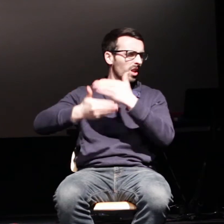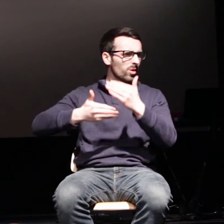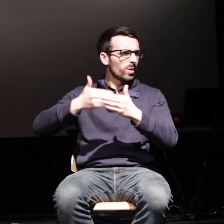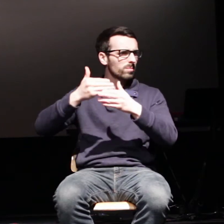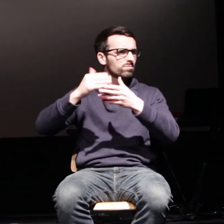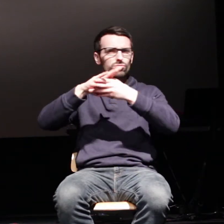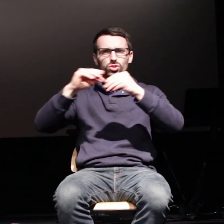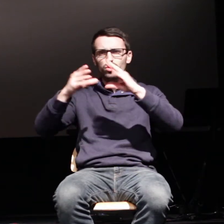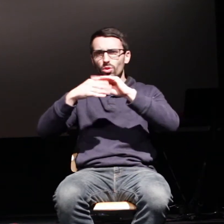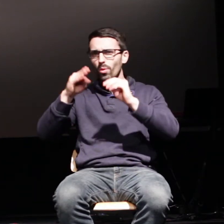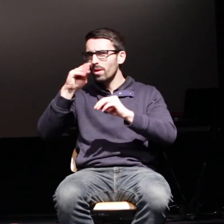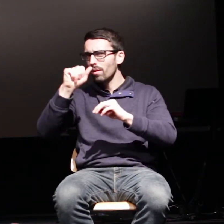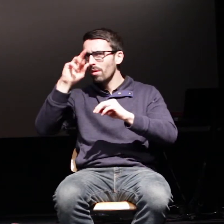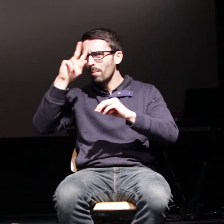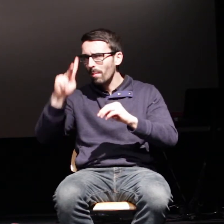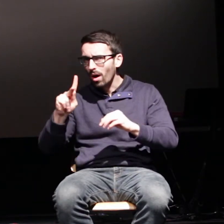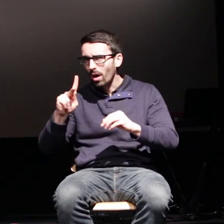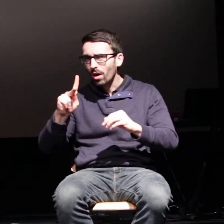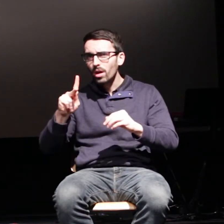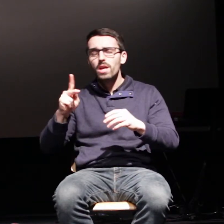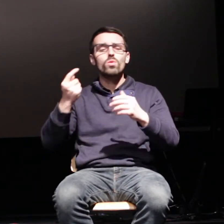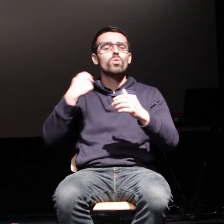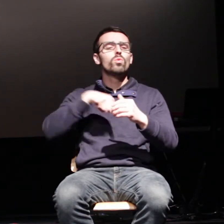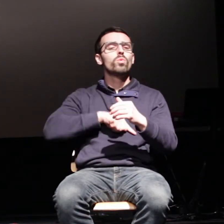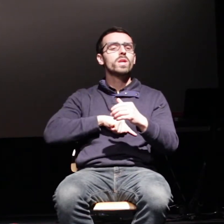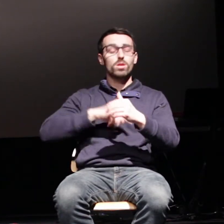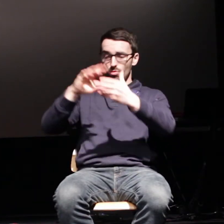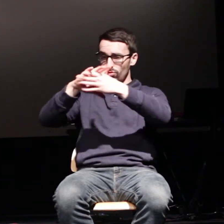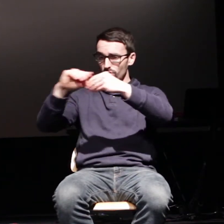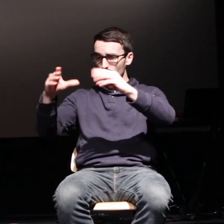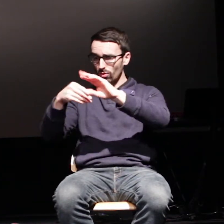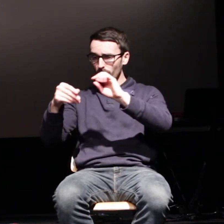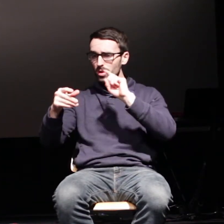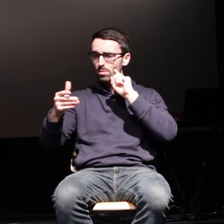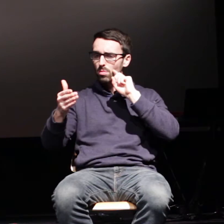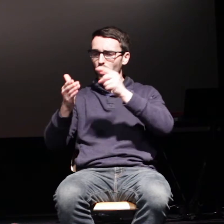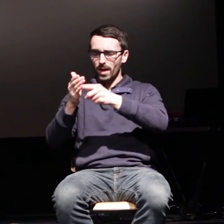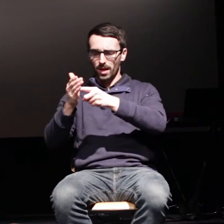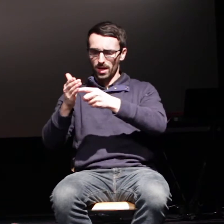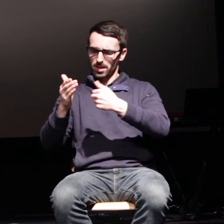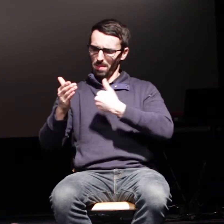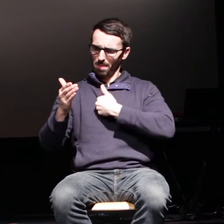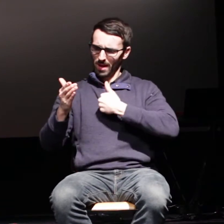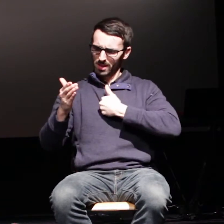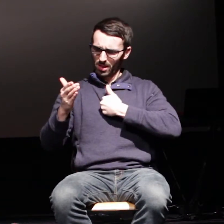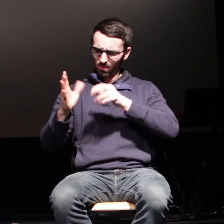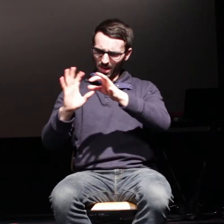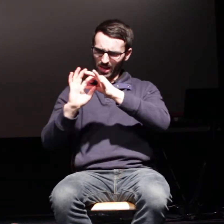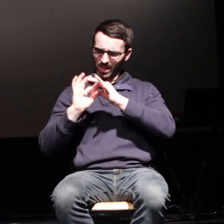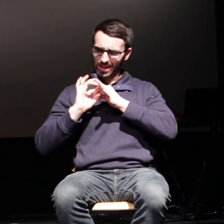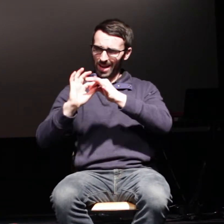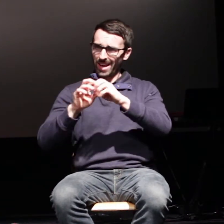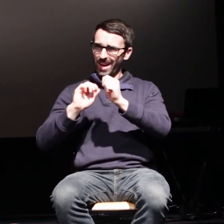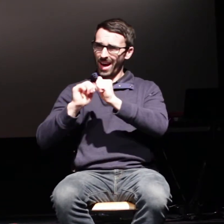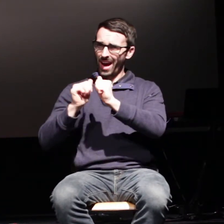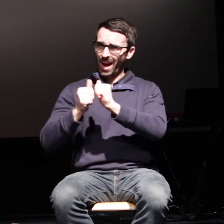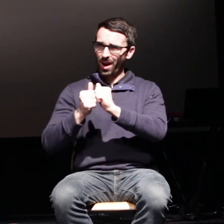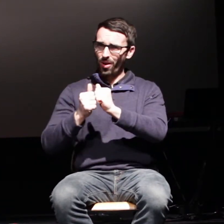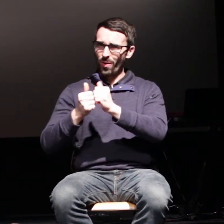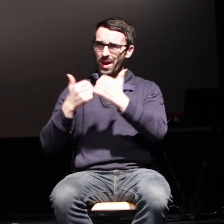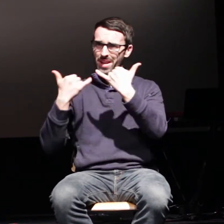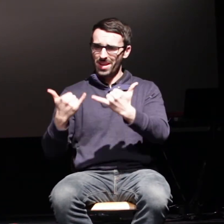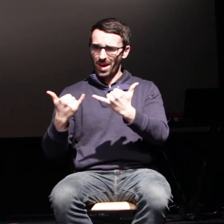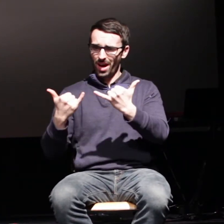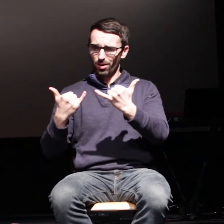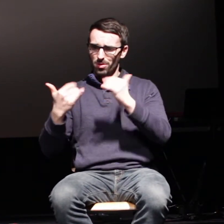point is just to be able to see ourselves in the story and to ask, how does Jesus want to intersect our lives today as we